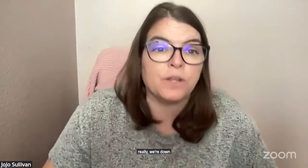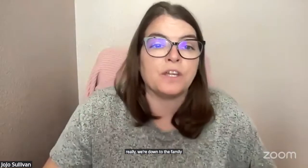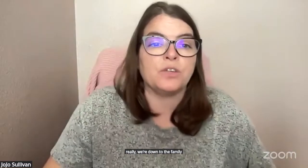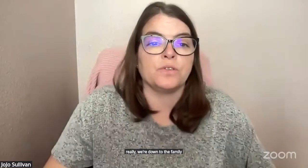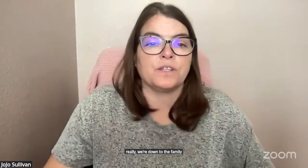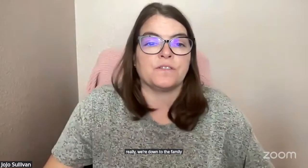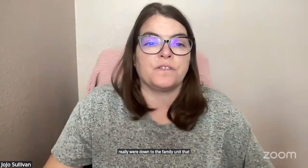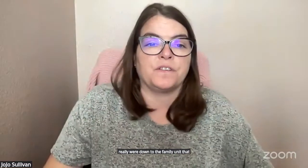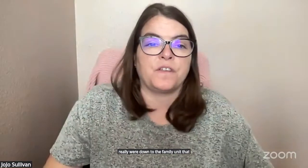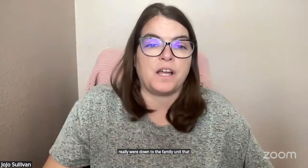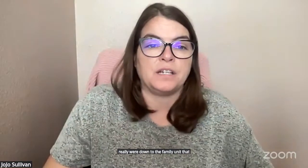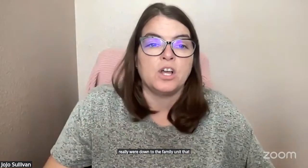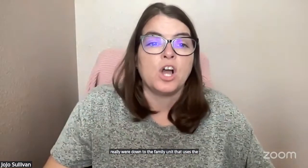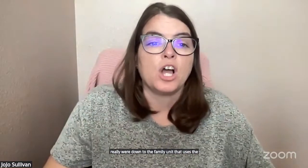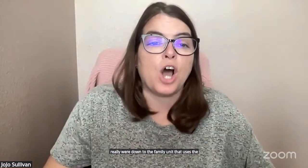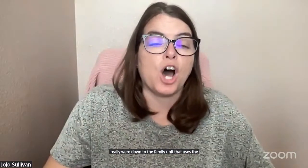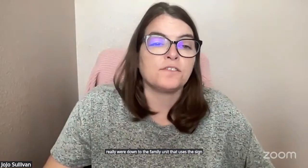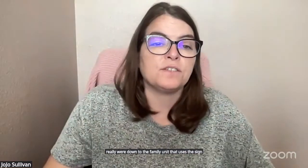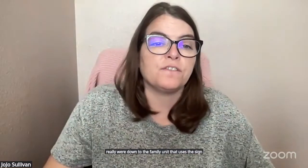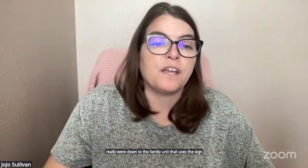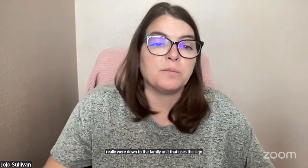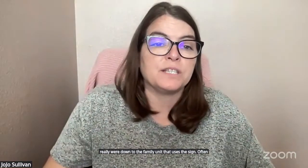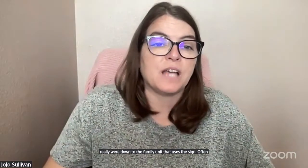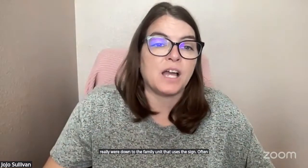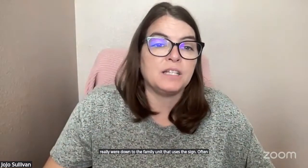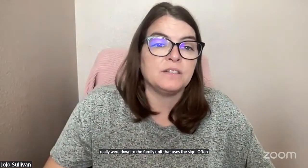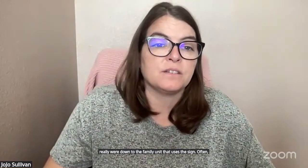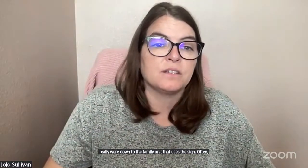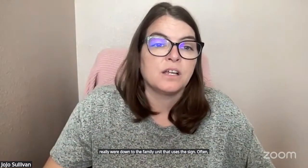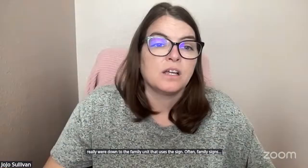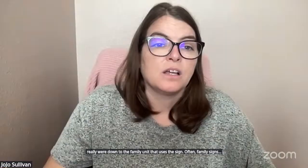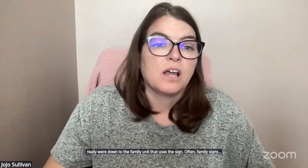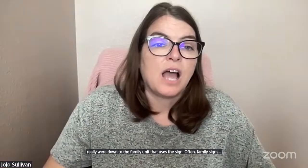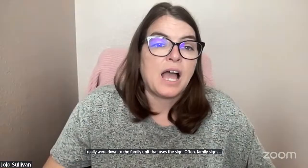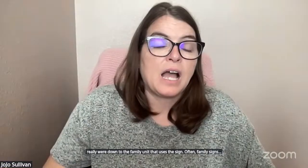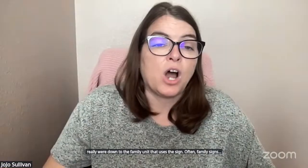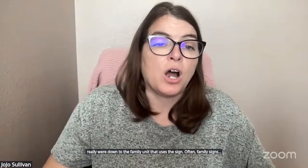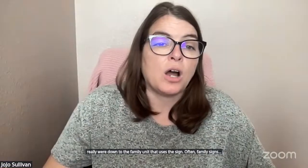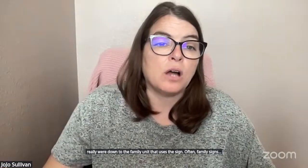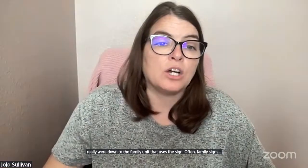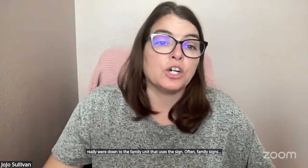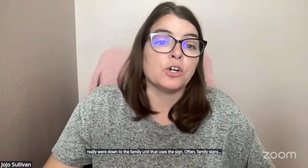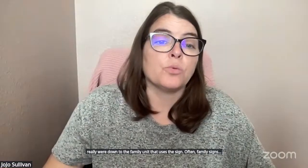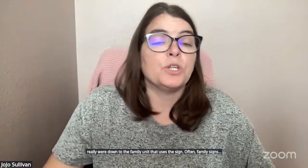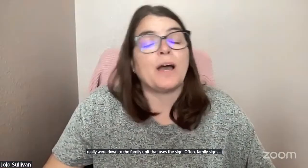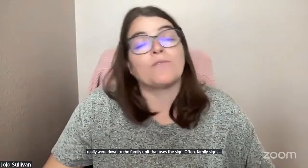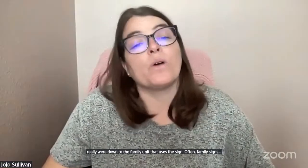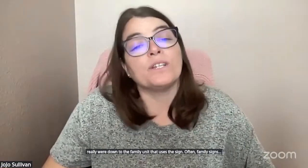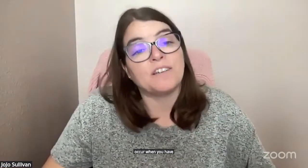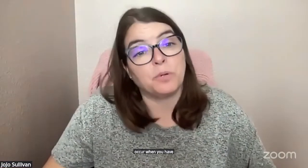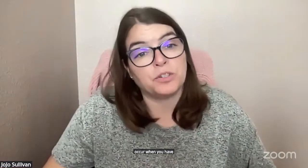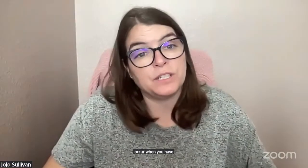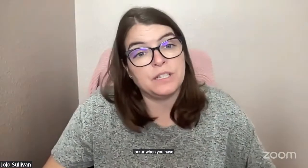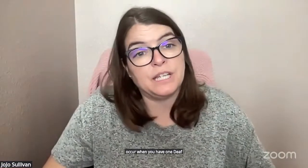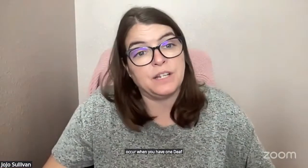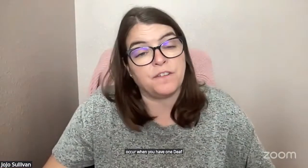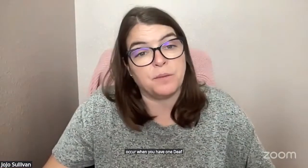that uses the sign. Often family signs occur when you have one deaf person in a